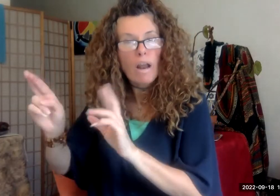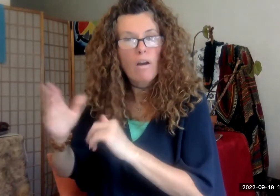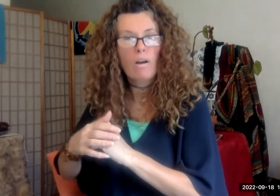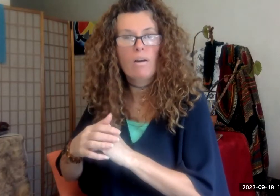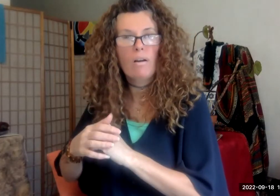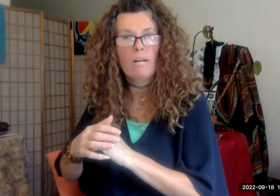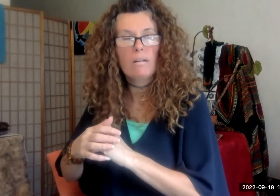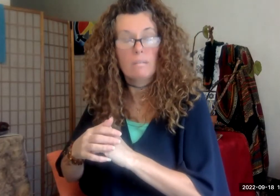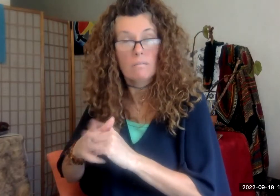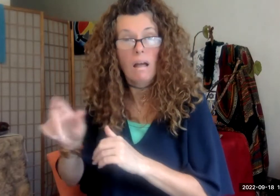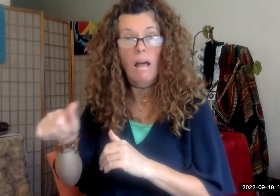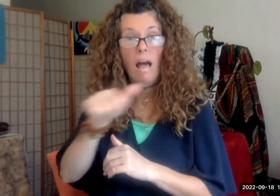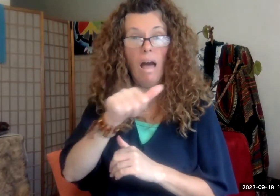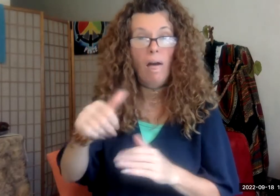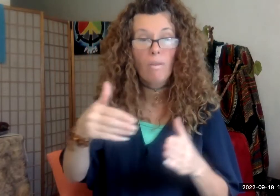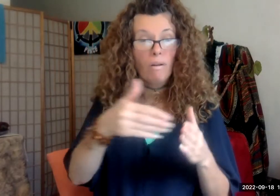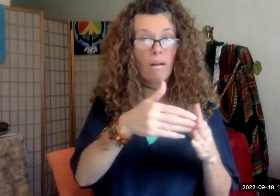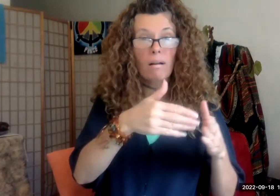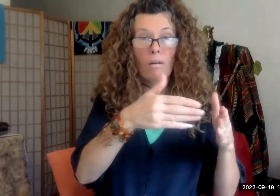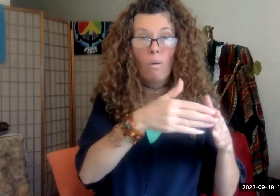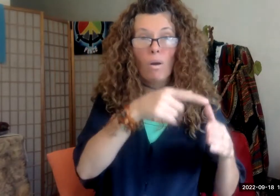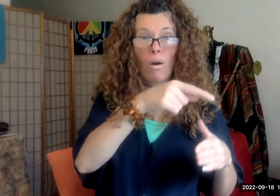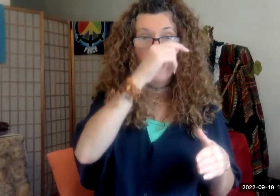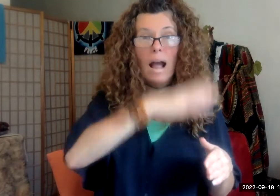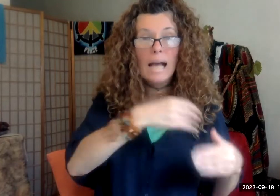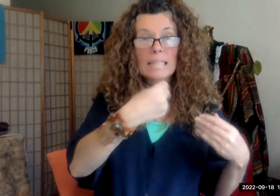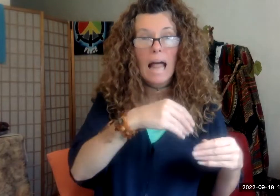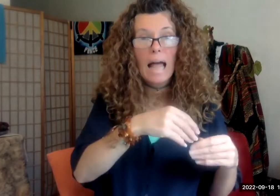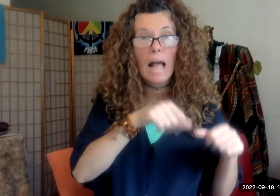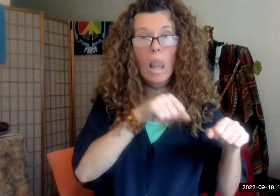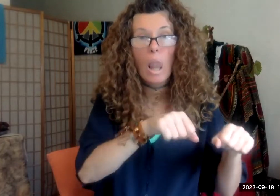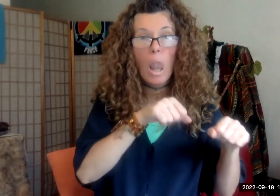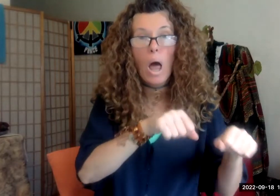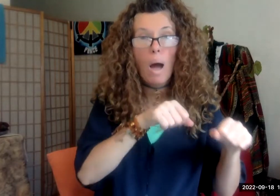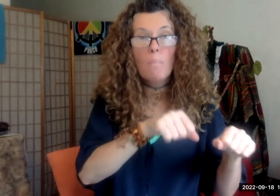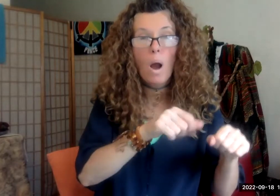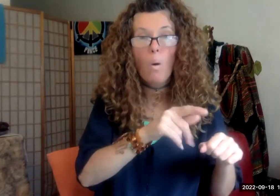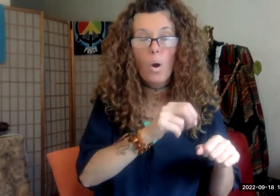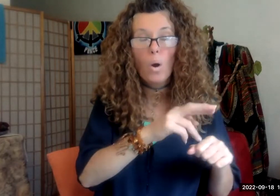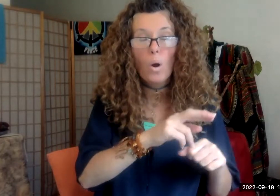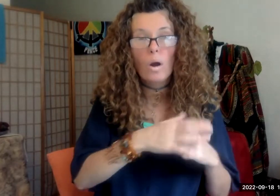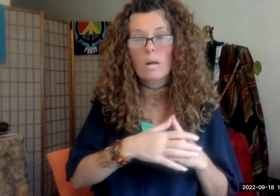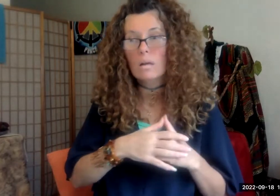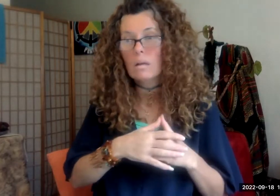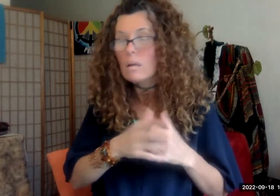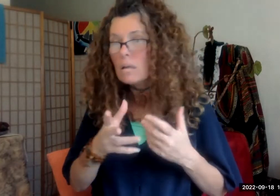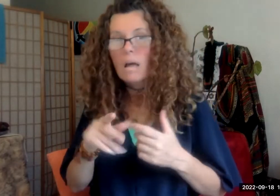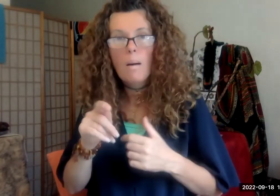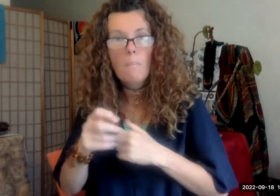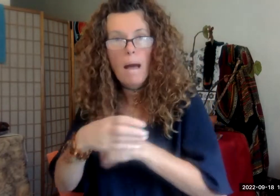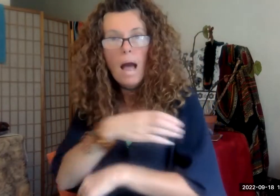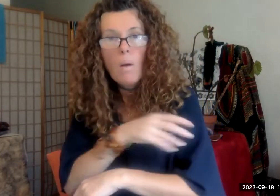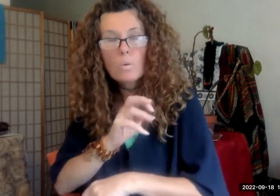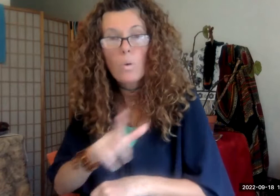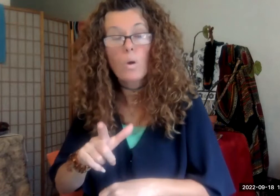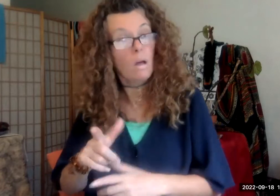lawnmowers, on the opposite corner. And here's a guy selling stolen power tools. And by the way,